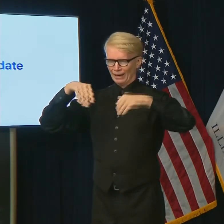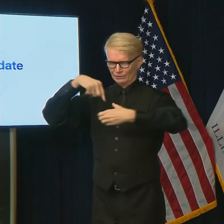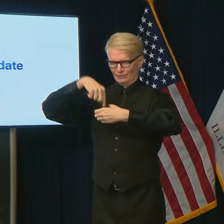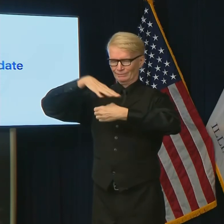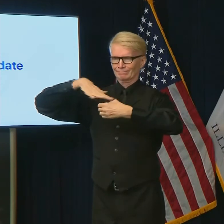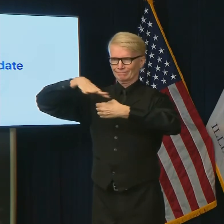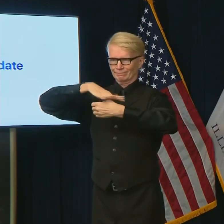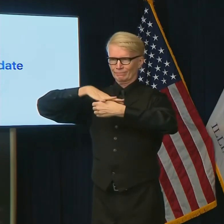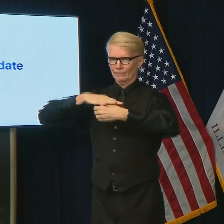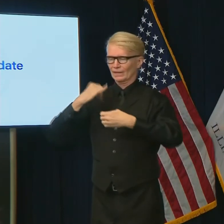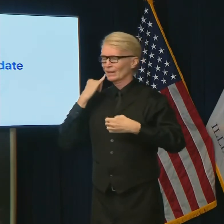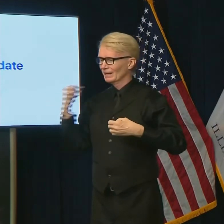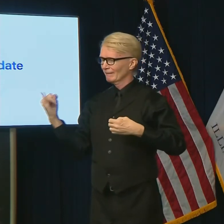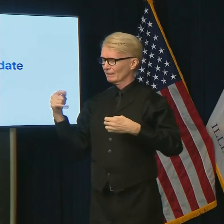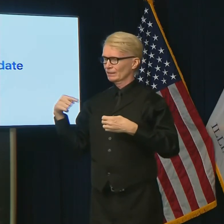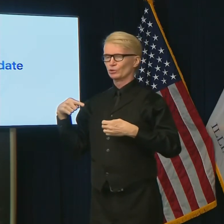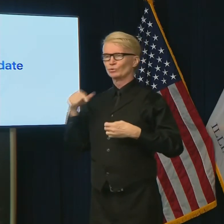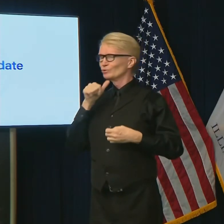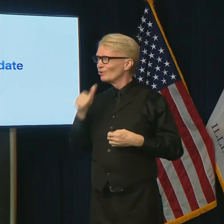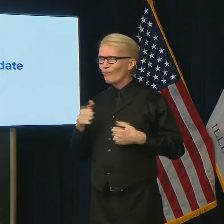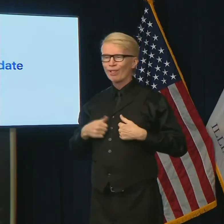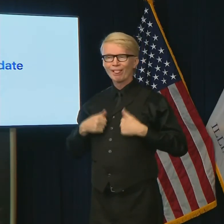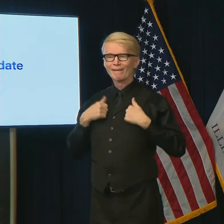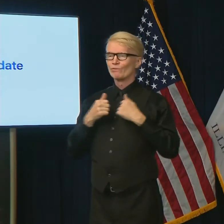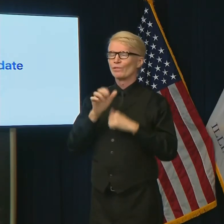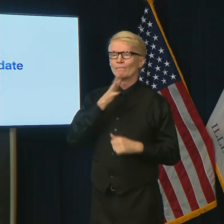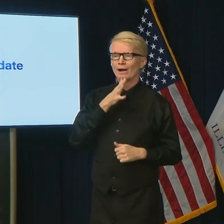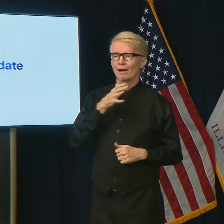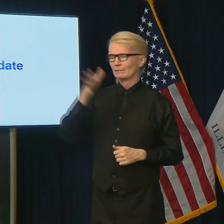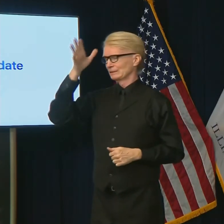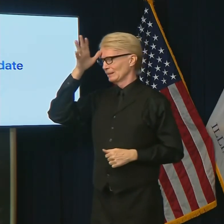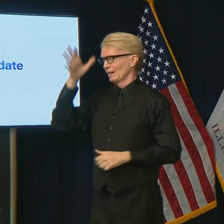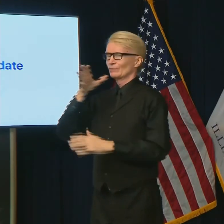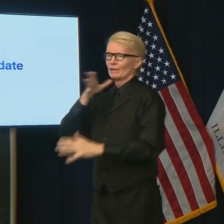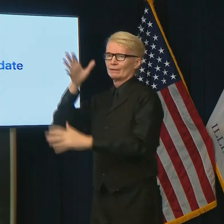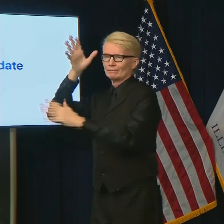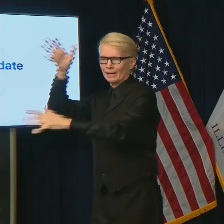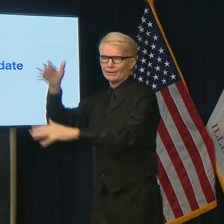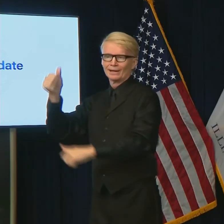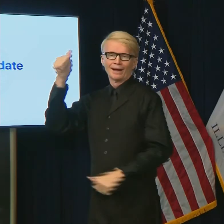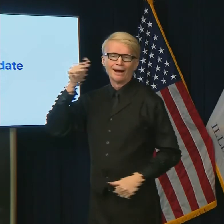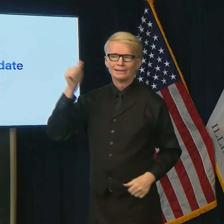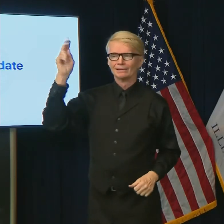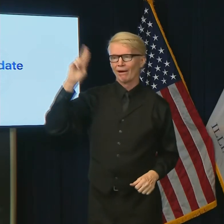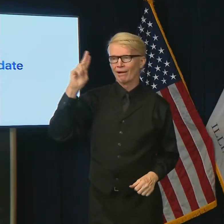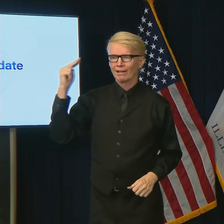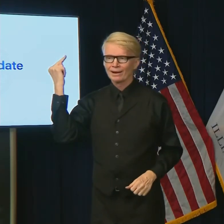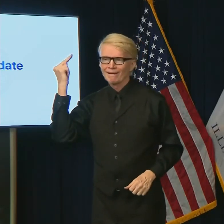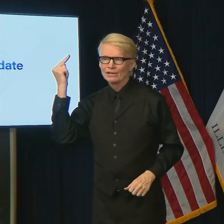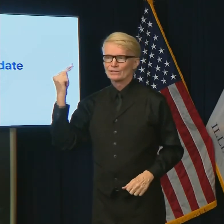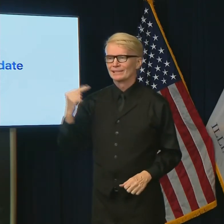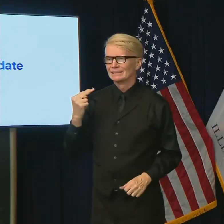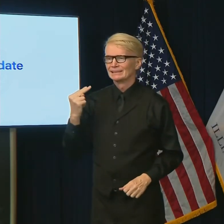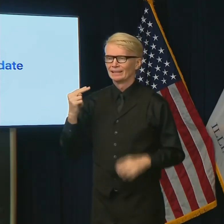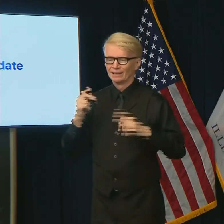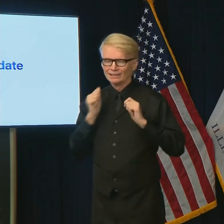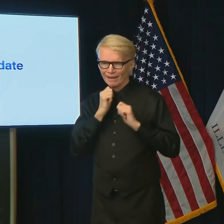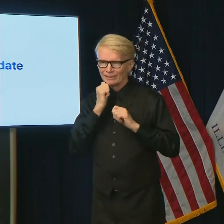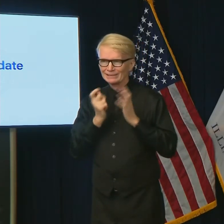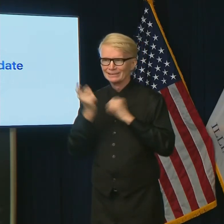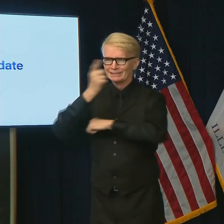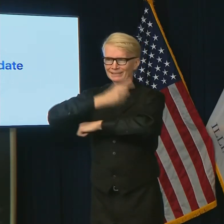don't normally live with our mom, see our mom, dad, grandparents, aunts, uncles, nephews, nieces on a